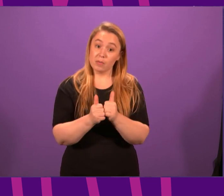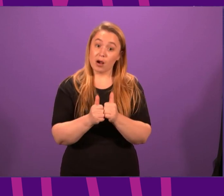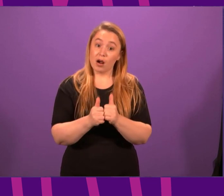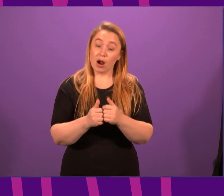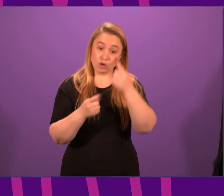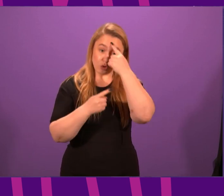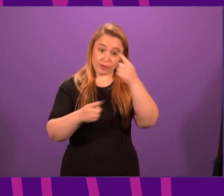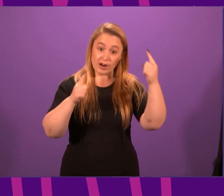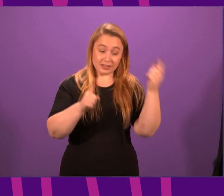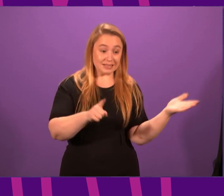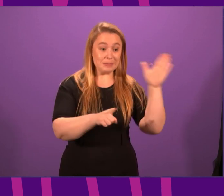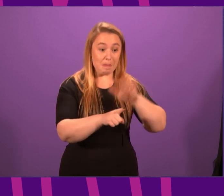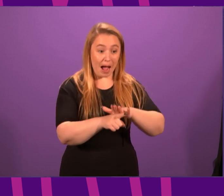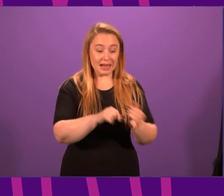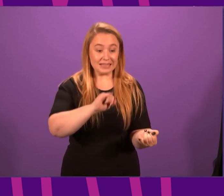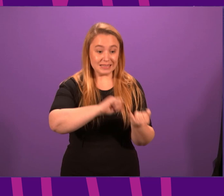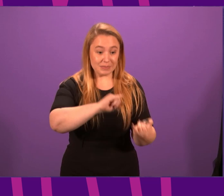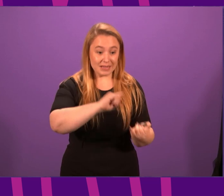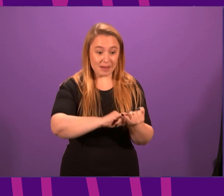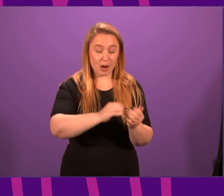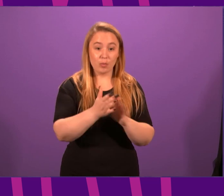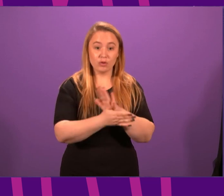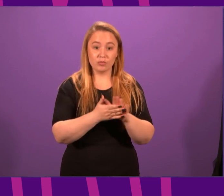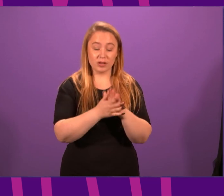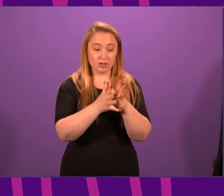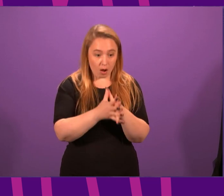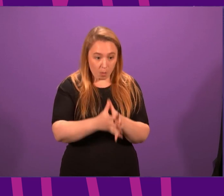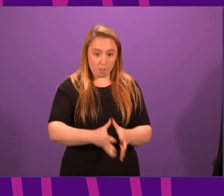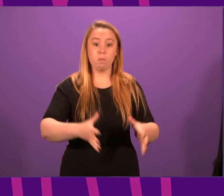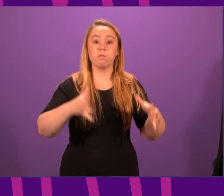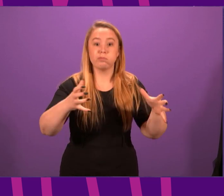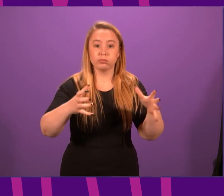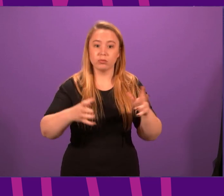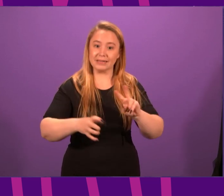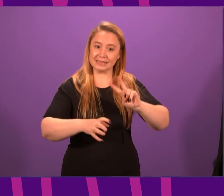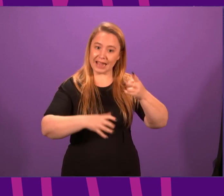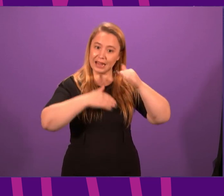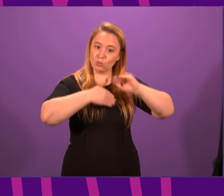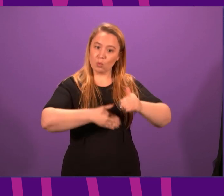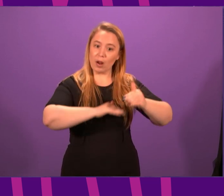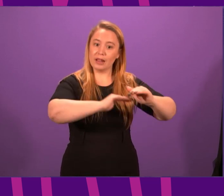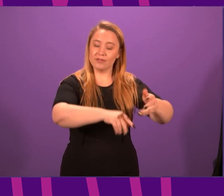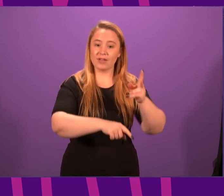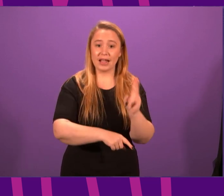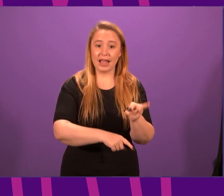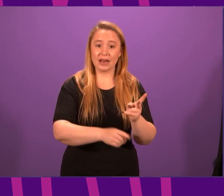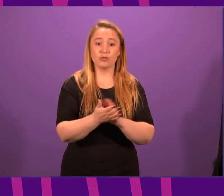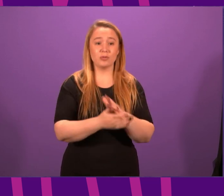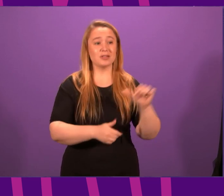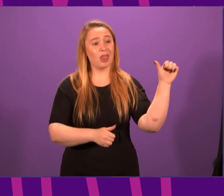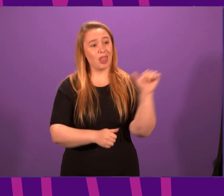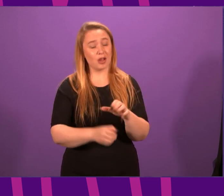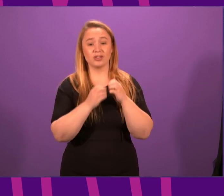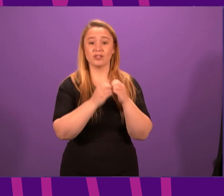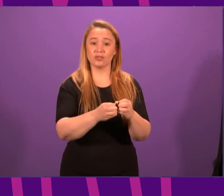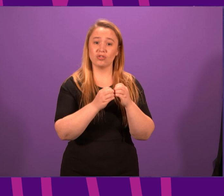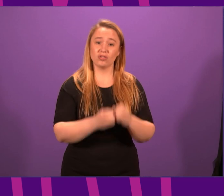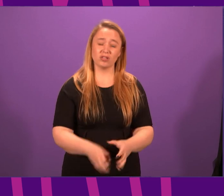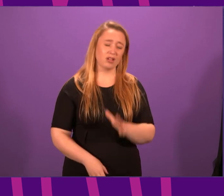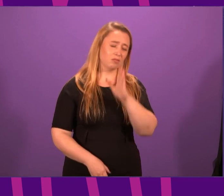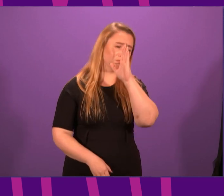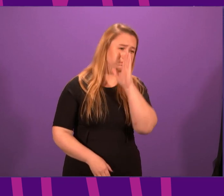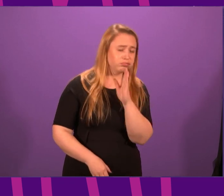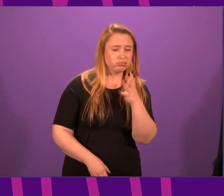of universities in September that helped propel us into the second wave, causing misery for thousands of students confined